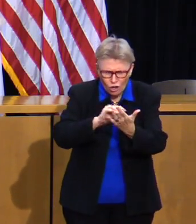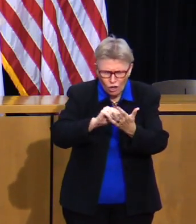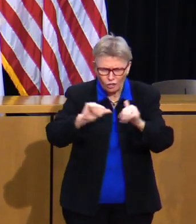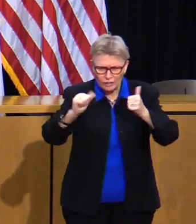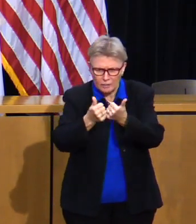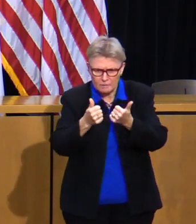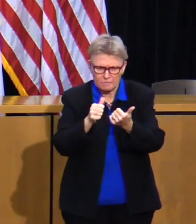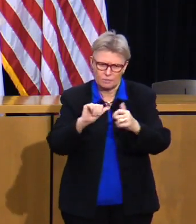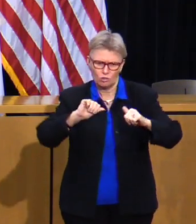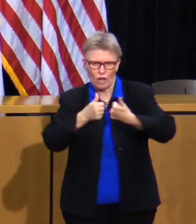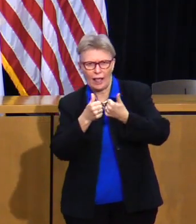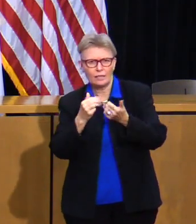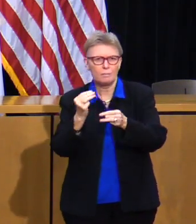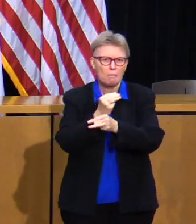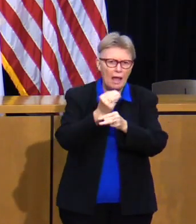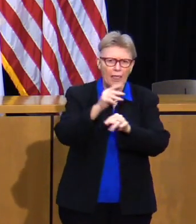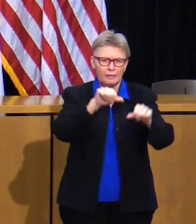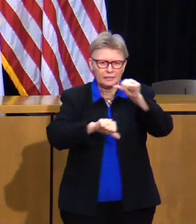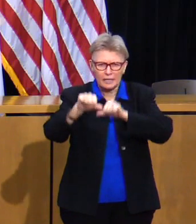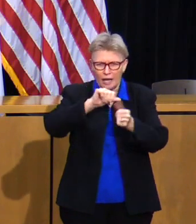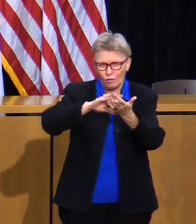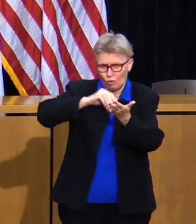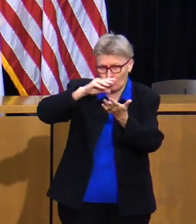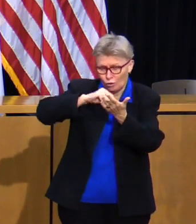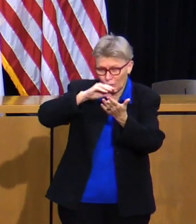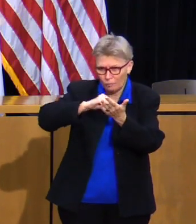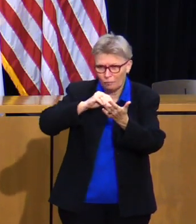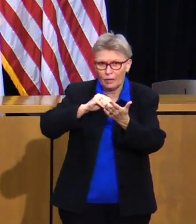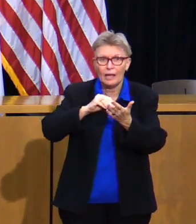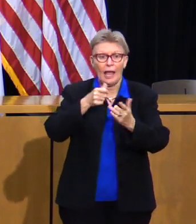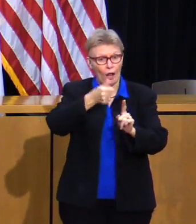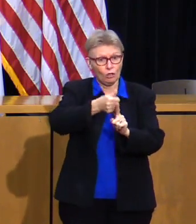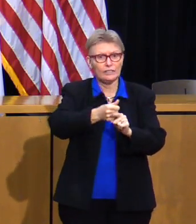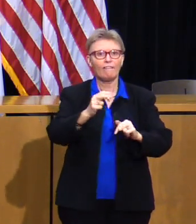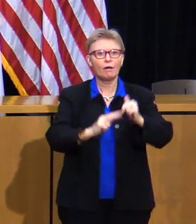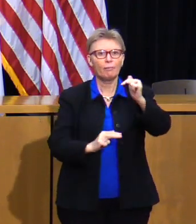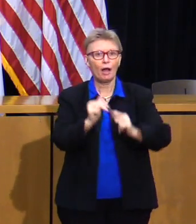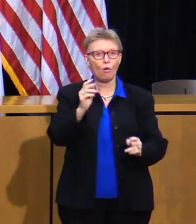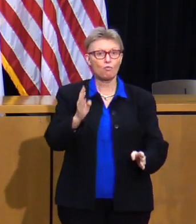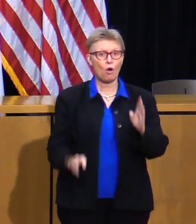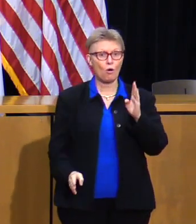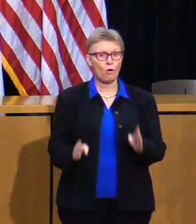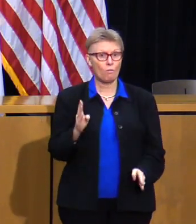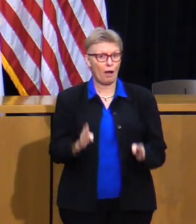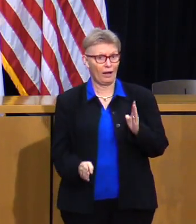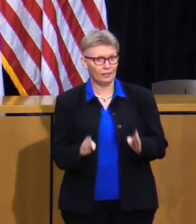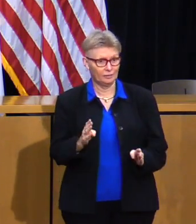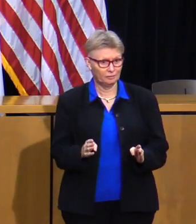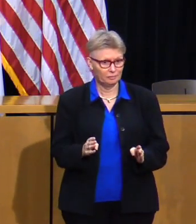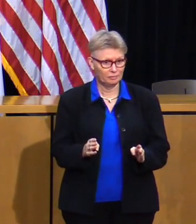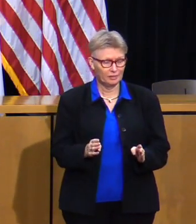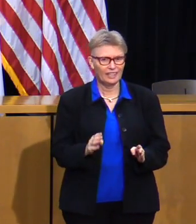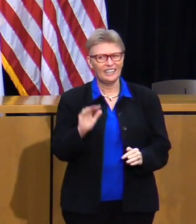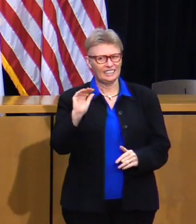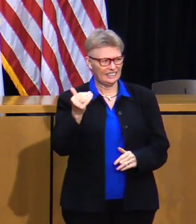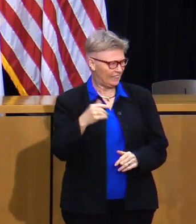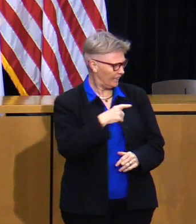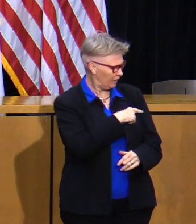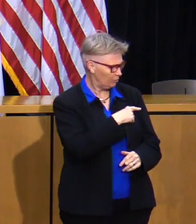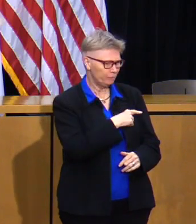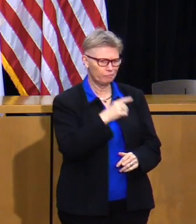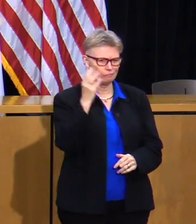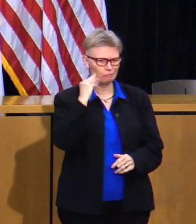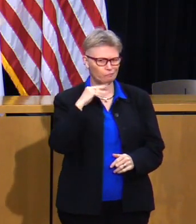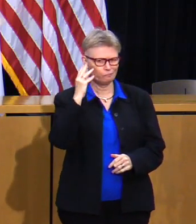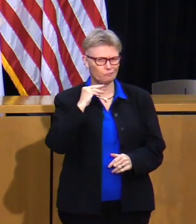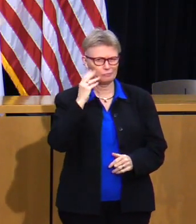math and science and build a robot. After that, because apparently that wasn't